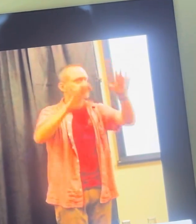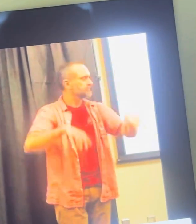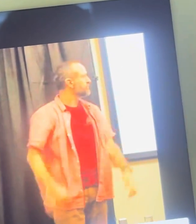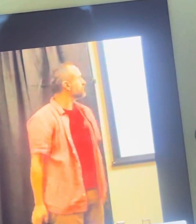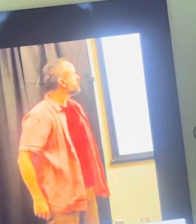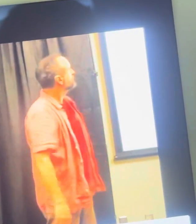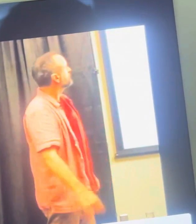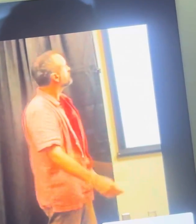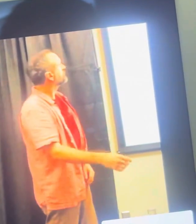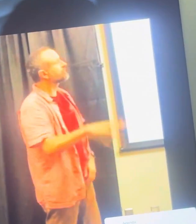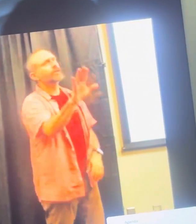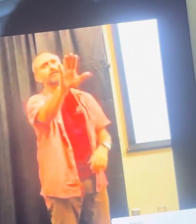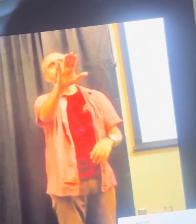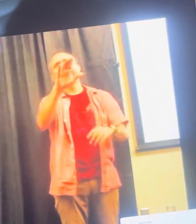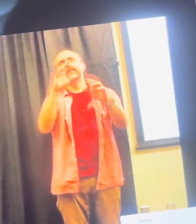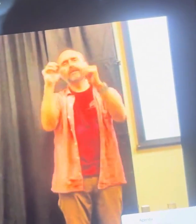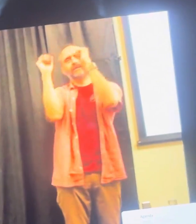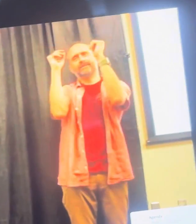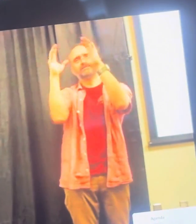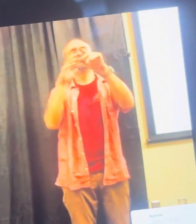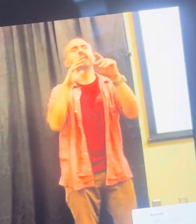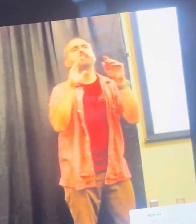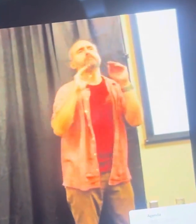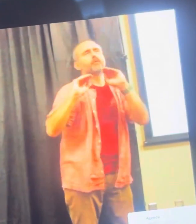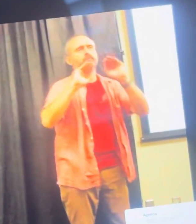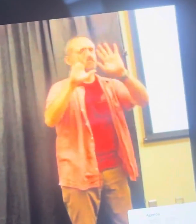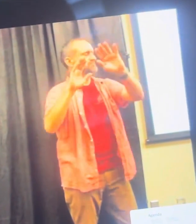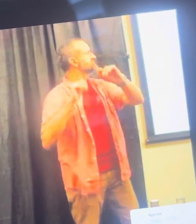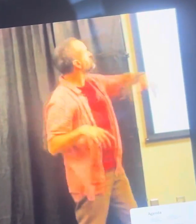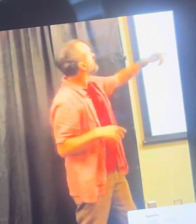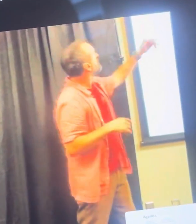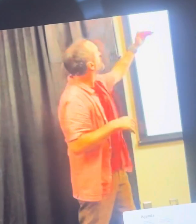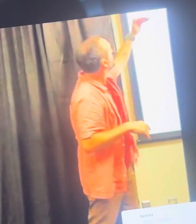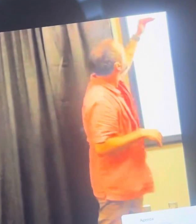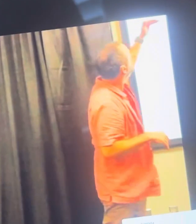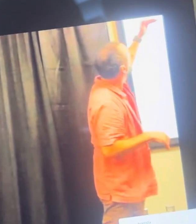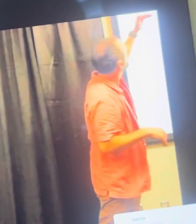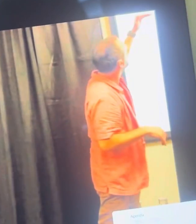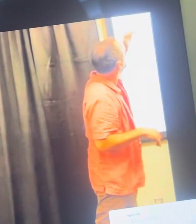through your signing, especially who and how they move or how they're dancing.